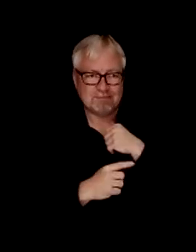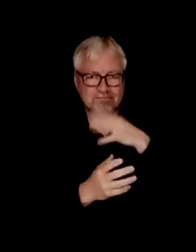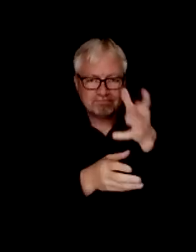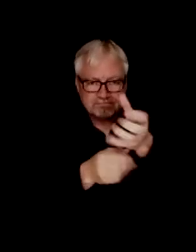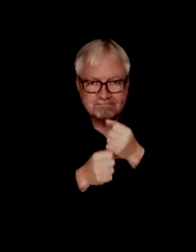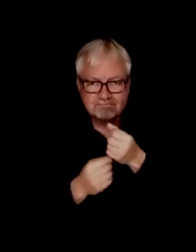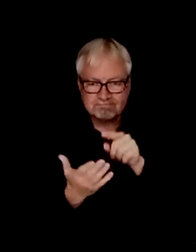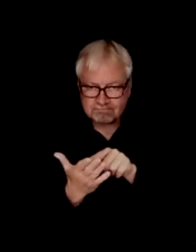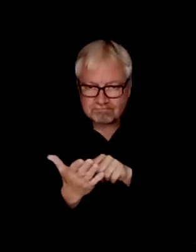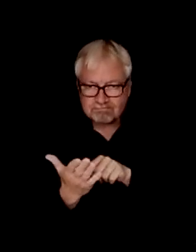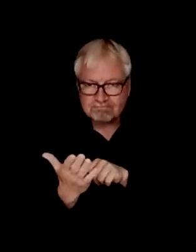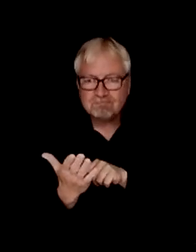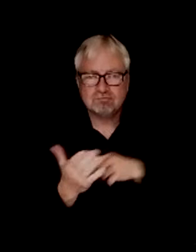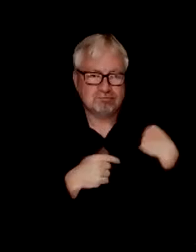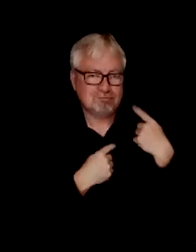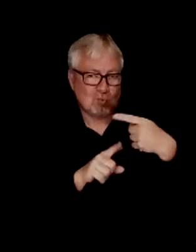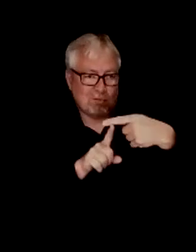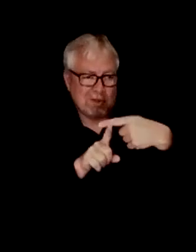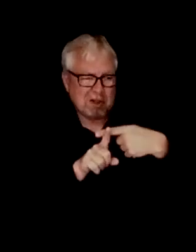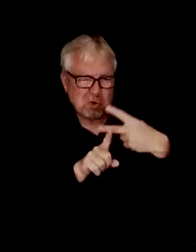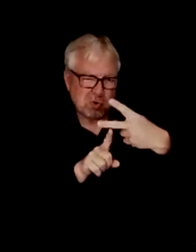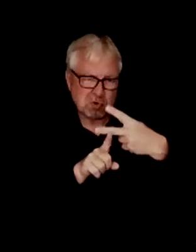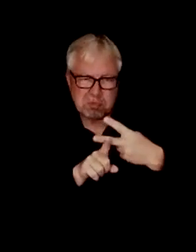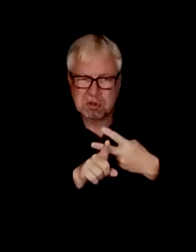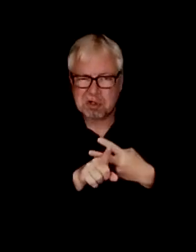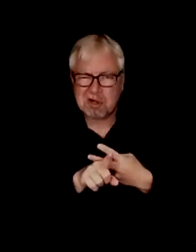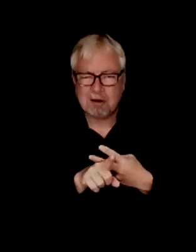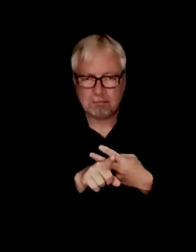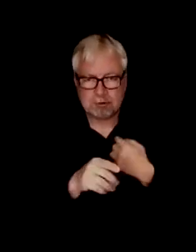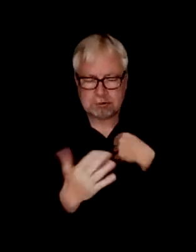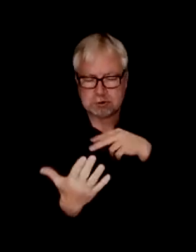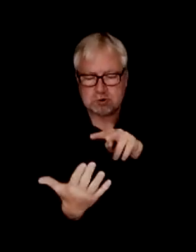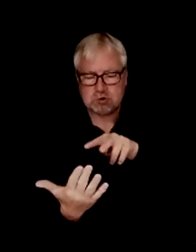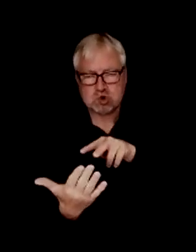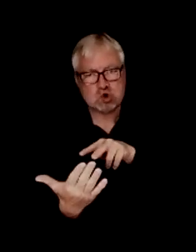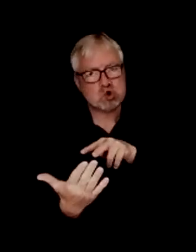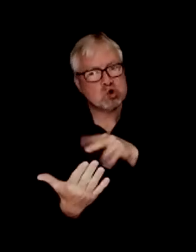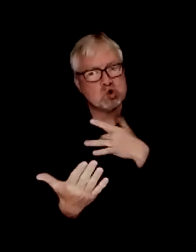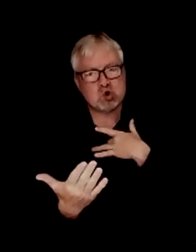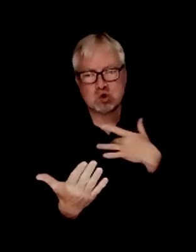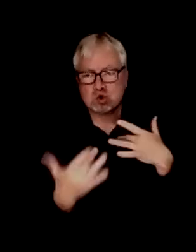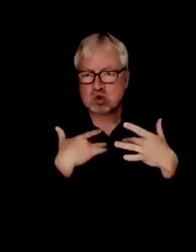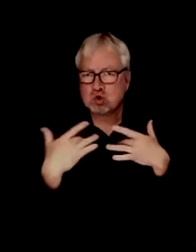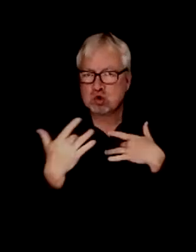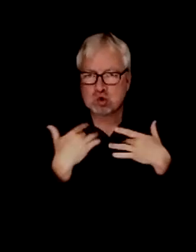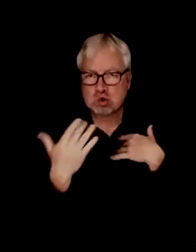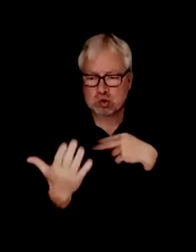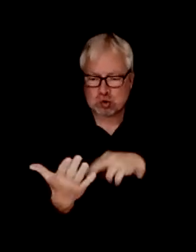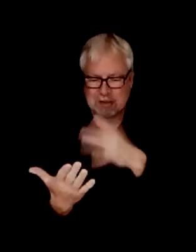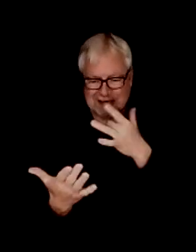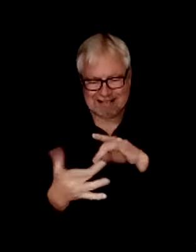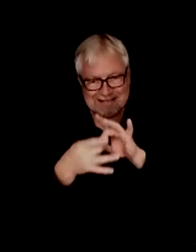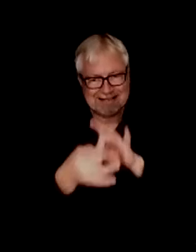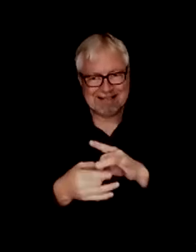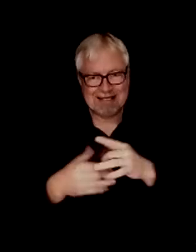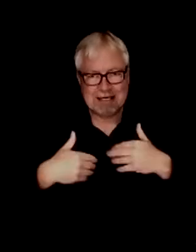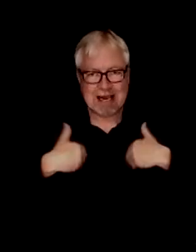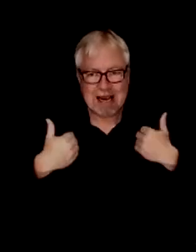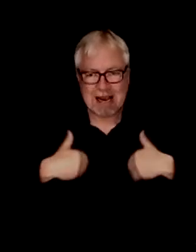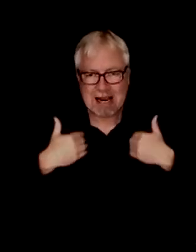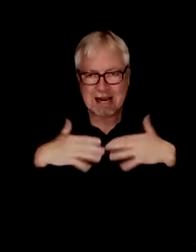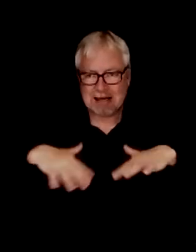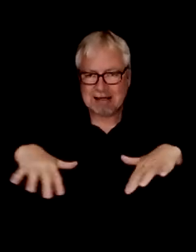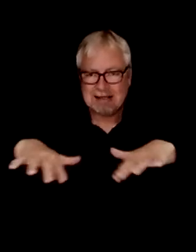has been particularly worrisome, especially among younger Minnesotans. Just this week, we've seen the number